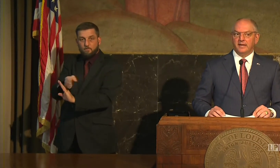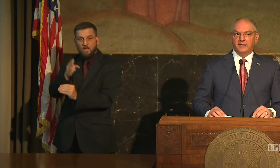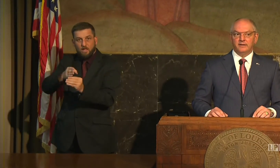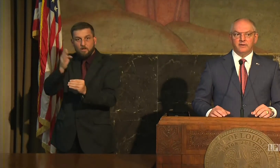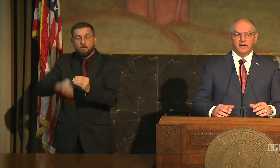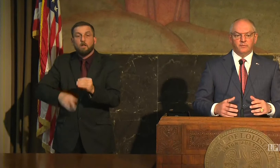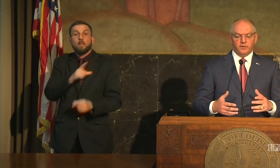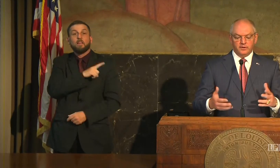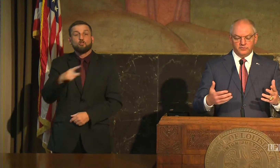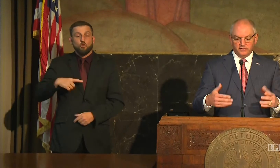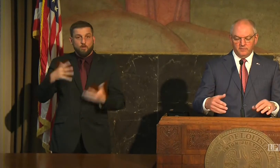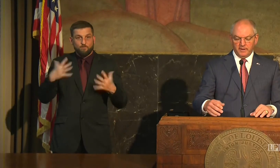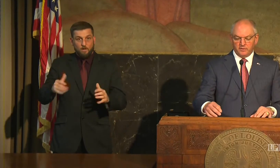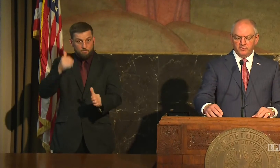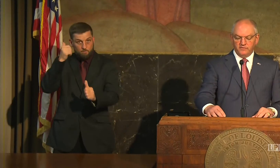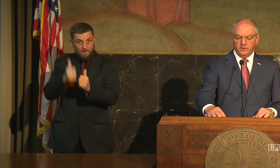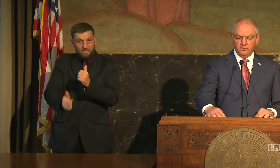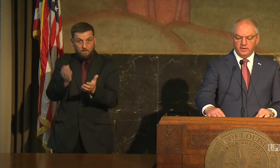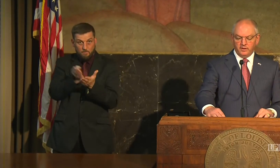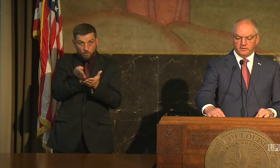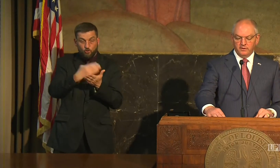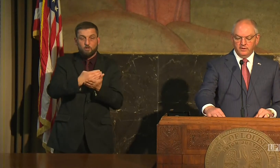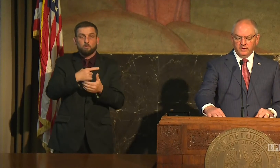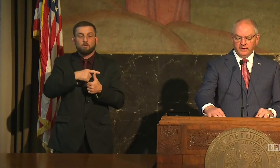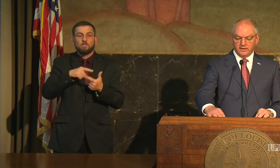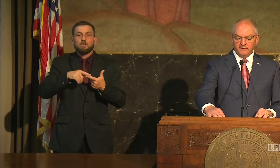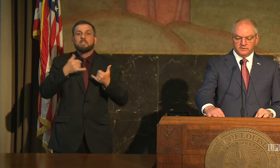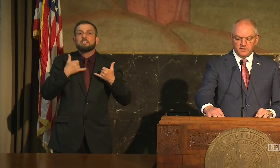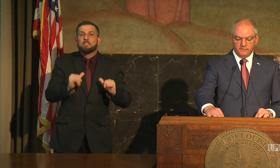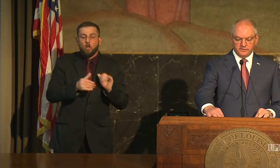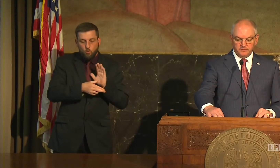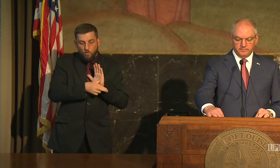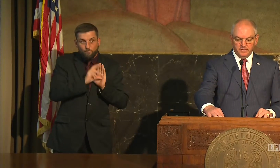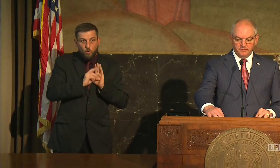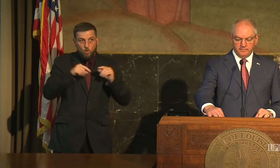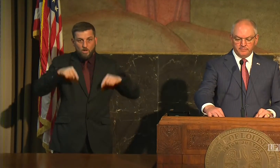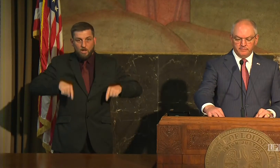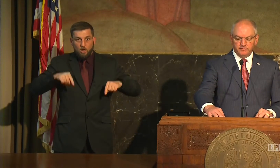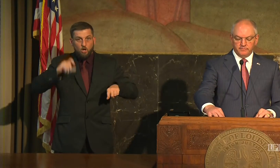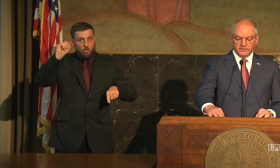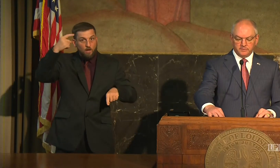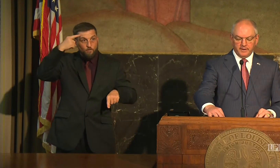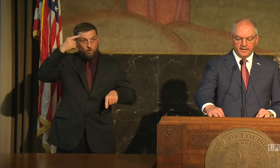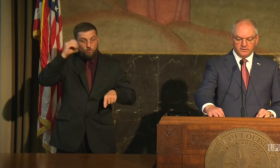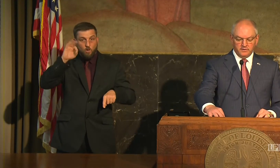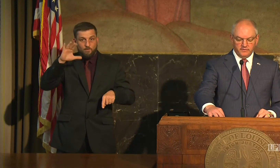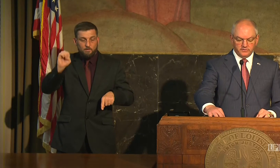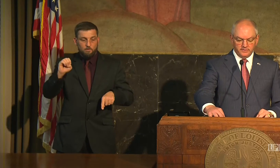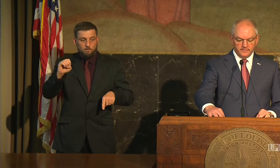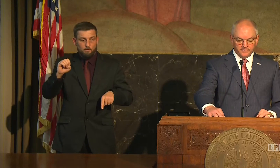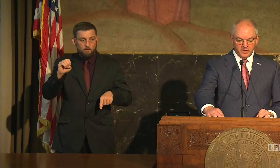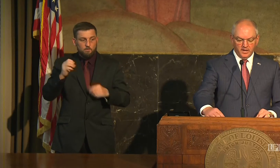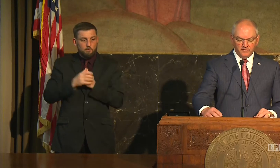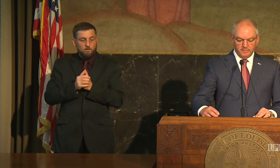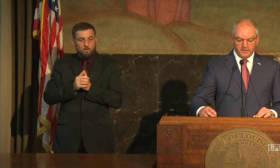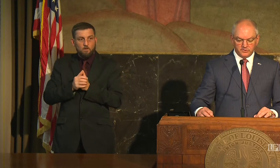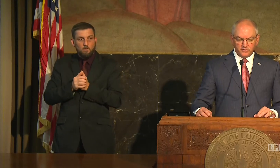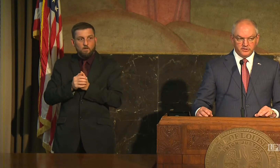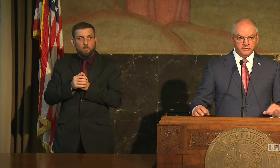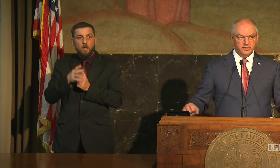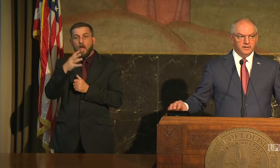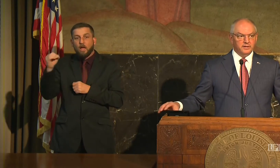budget, and it is still being reviewed here in the governor's office and principally at the Division